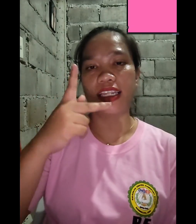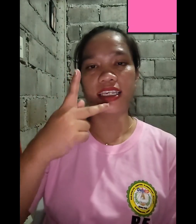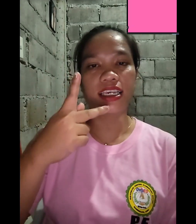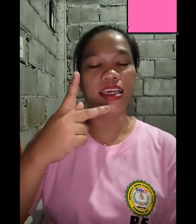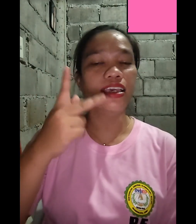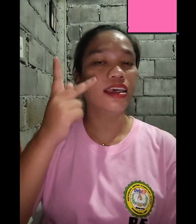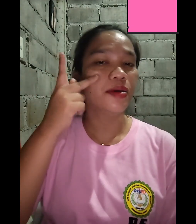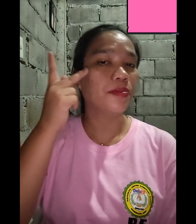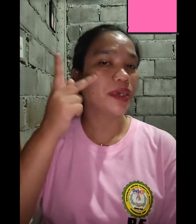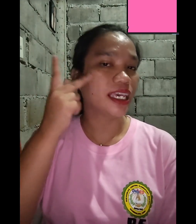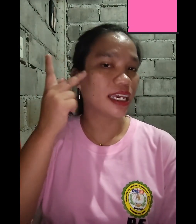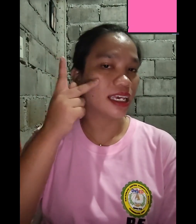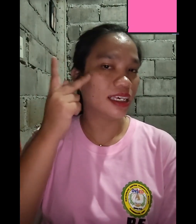P-I-N-K, pink.